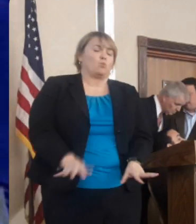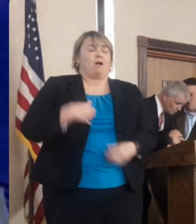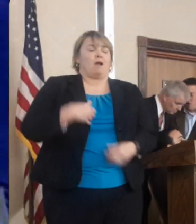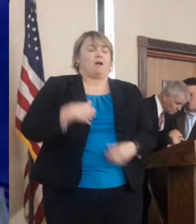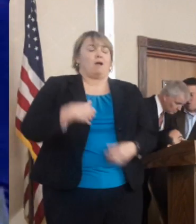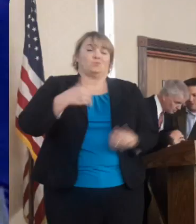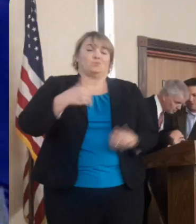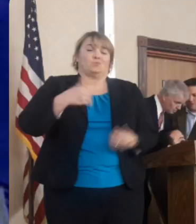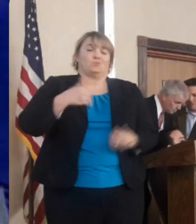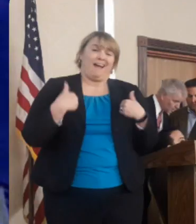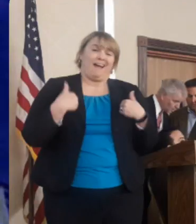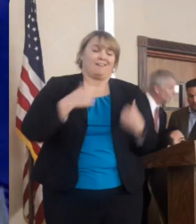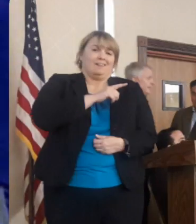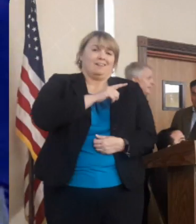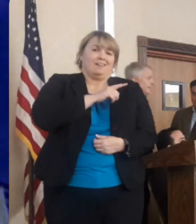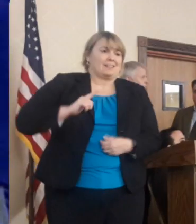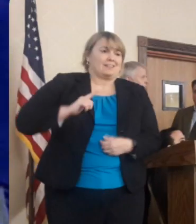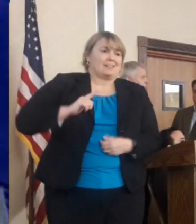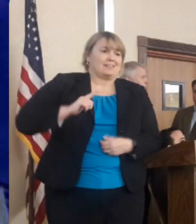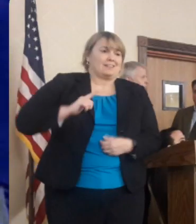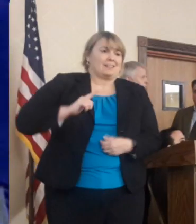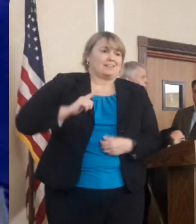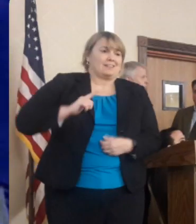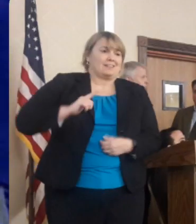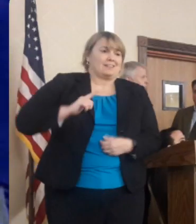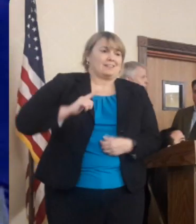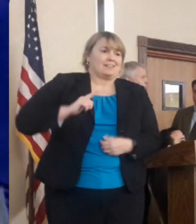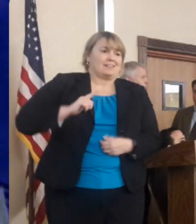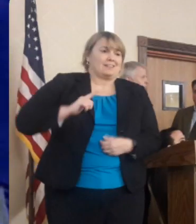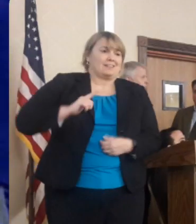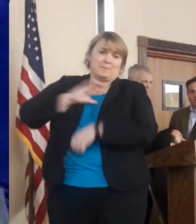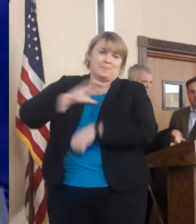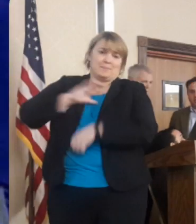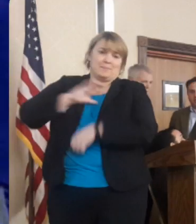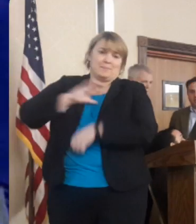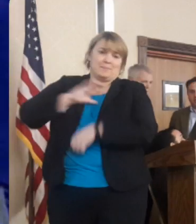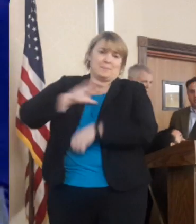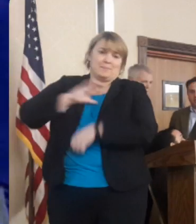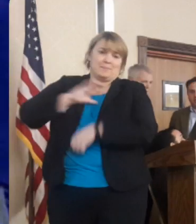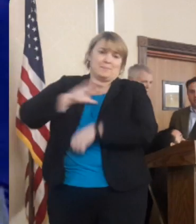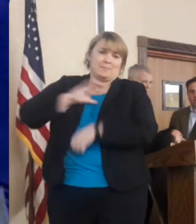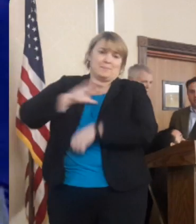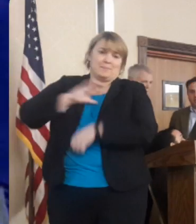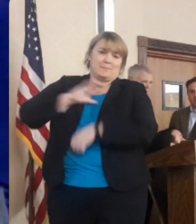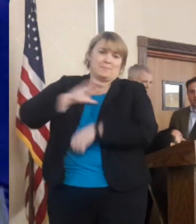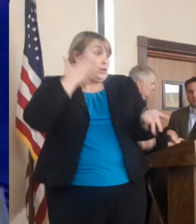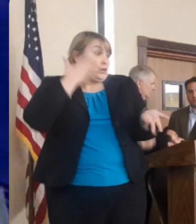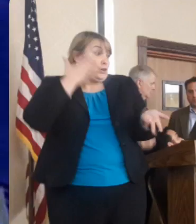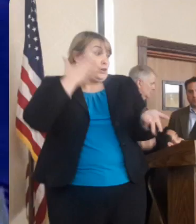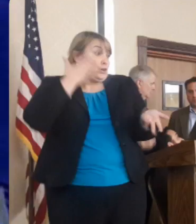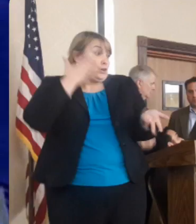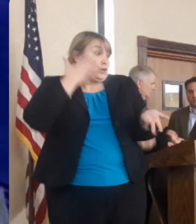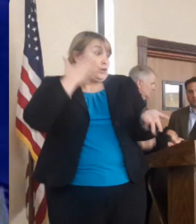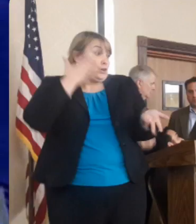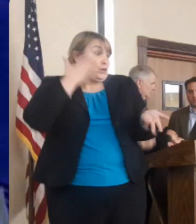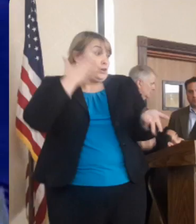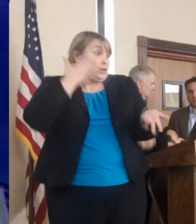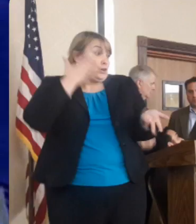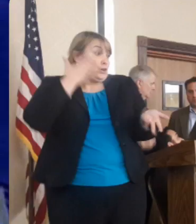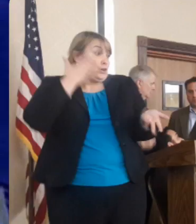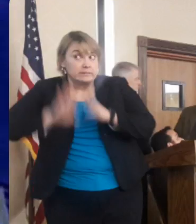We didn't know how it was going to turn out. We didn't know if it was going to be a success or not. And what we have found is it was